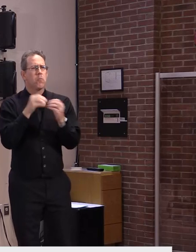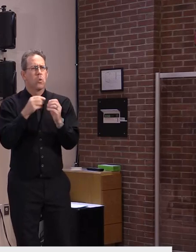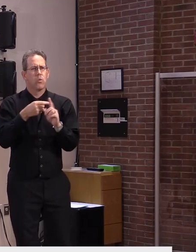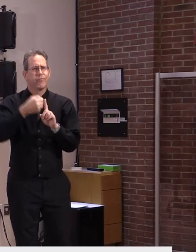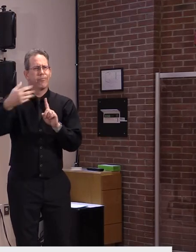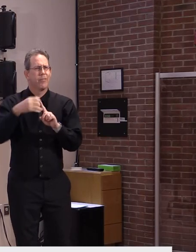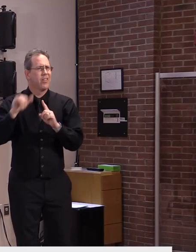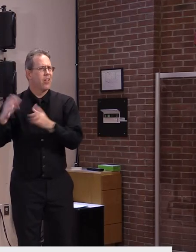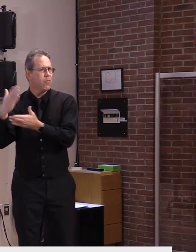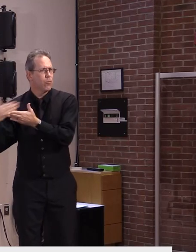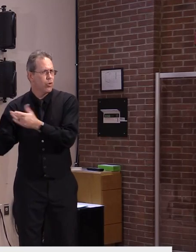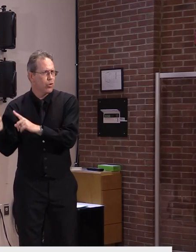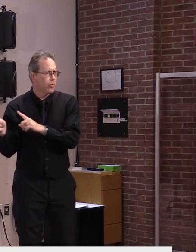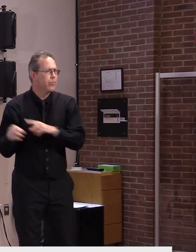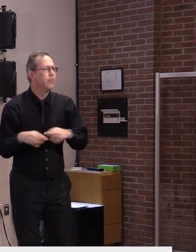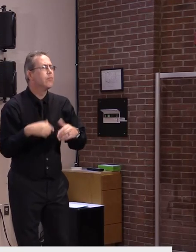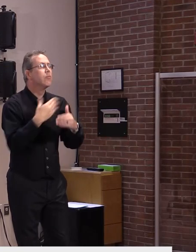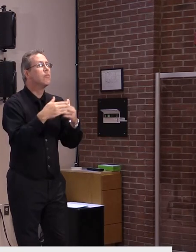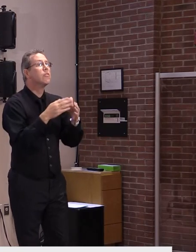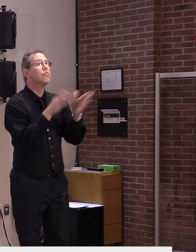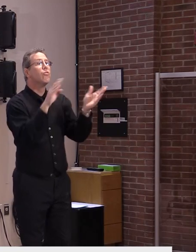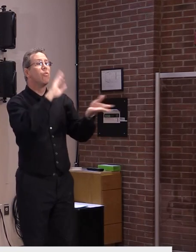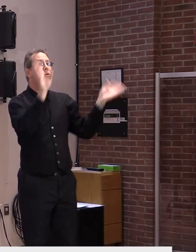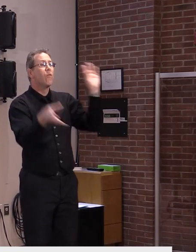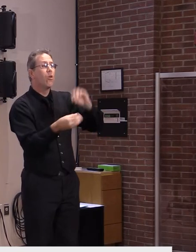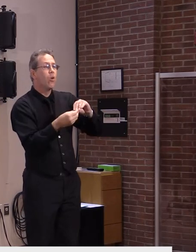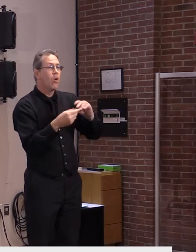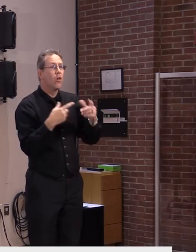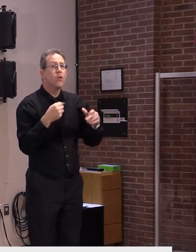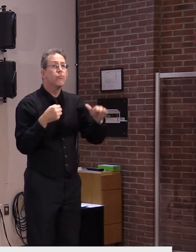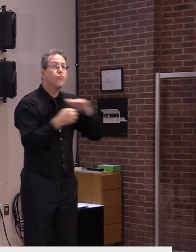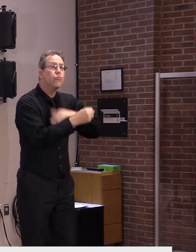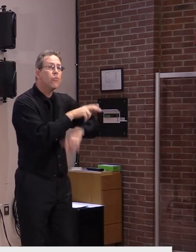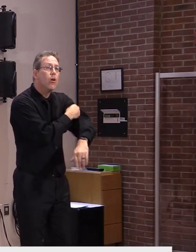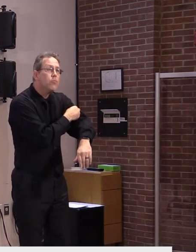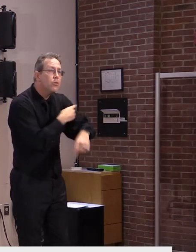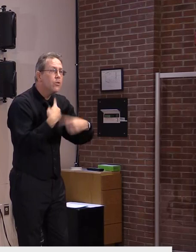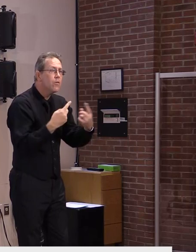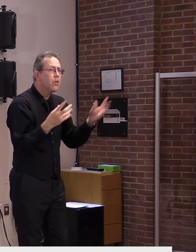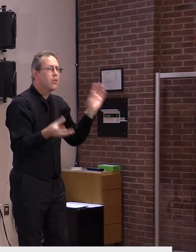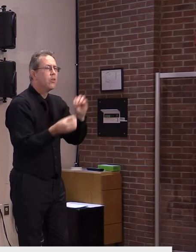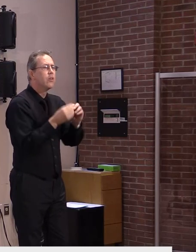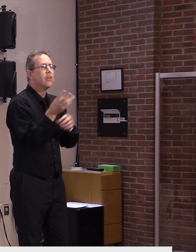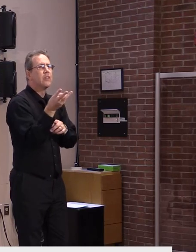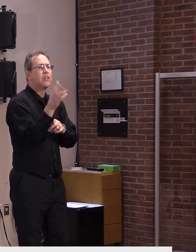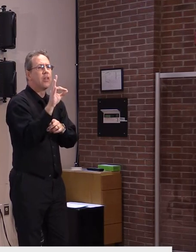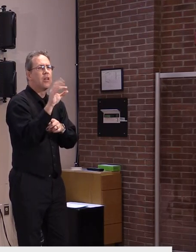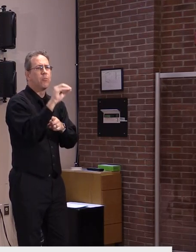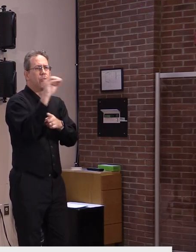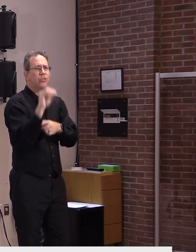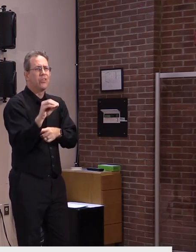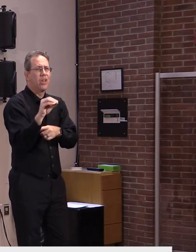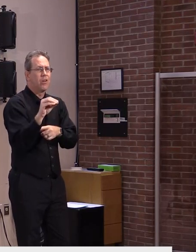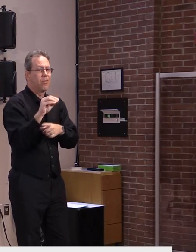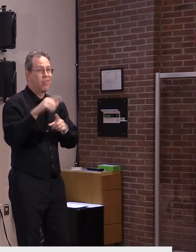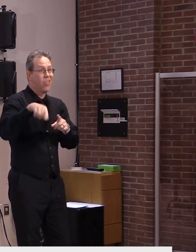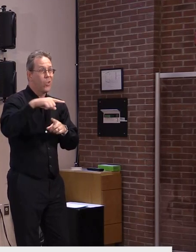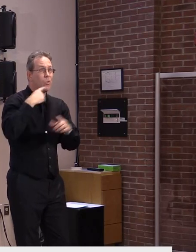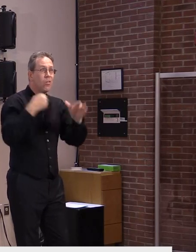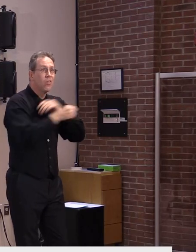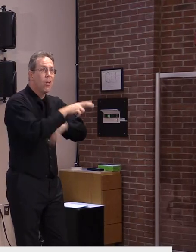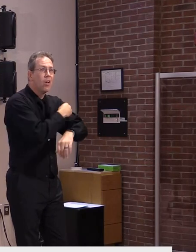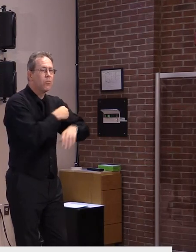a majority of them among the not fully vaccinated. So 69% of recent hospitalizations among those who are not fully